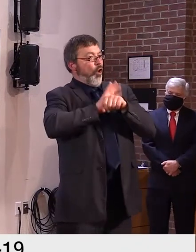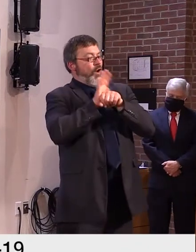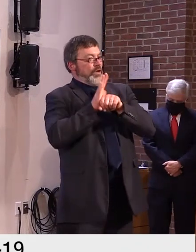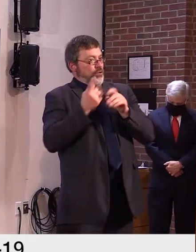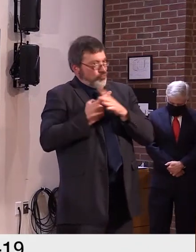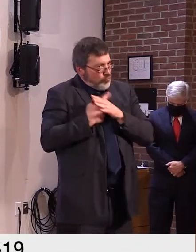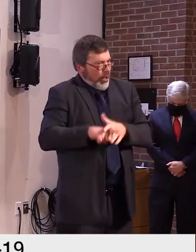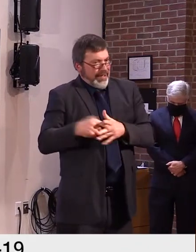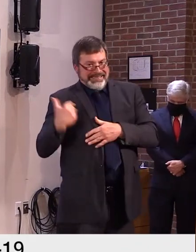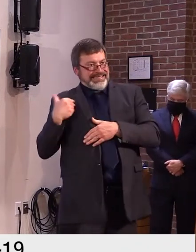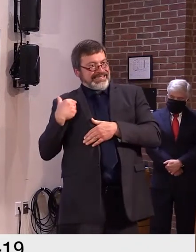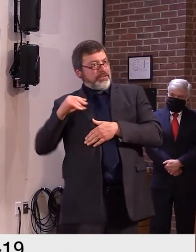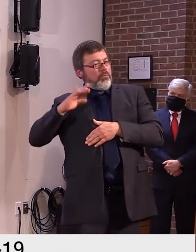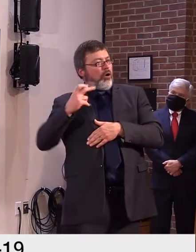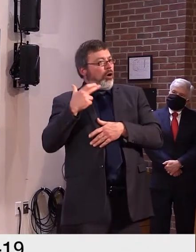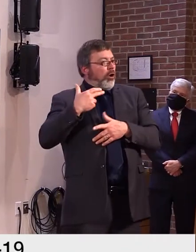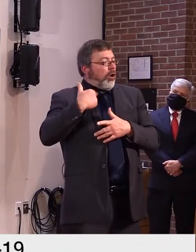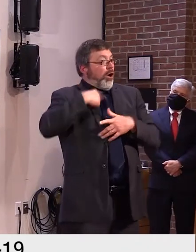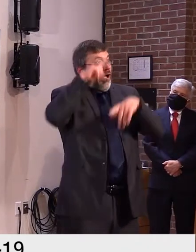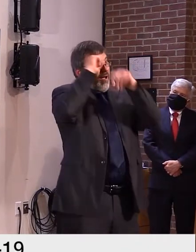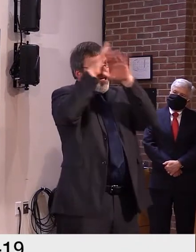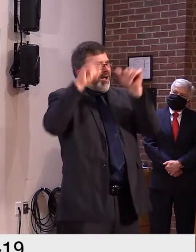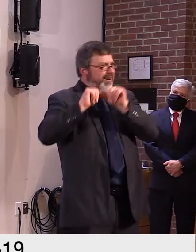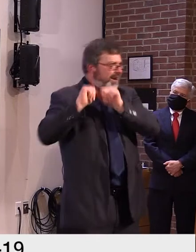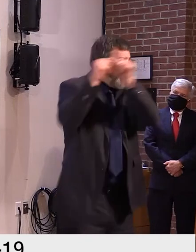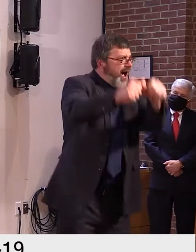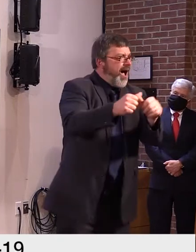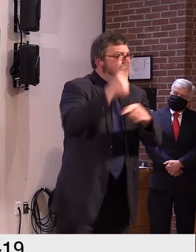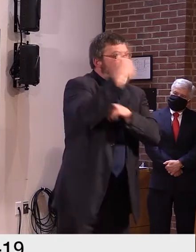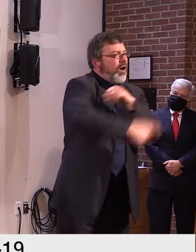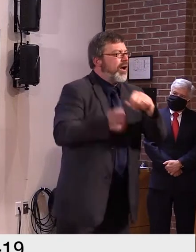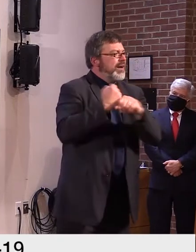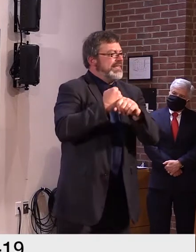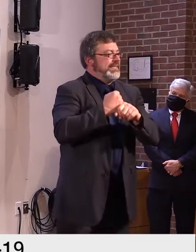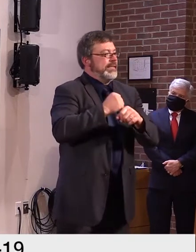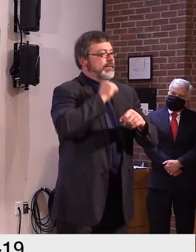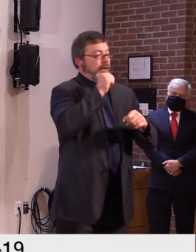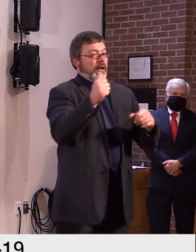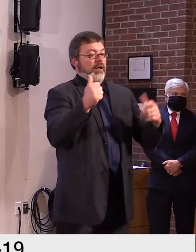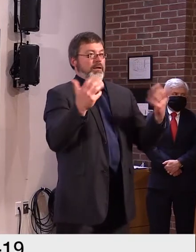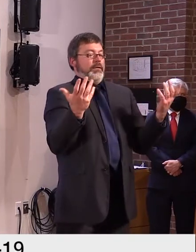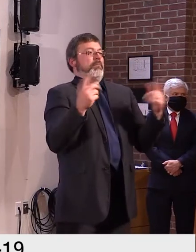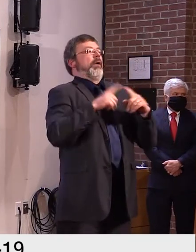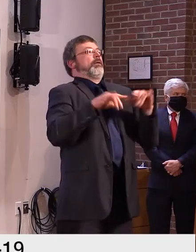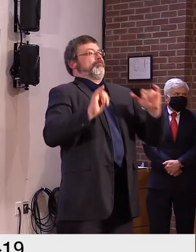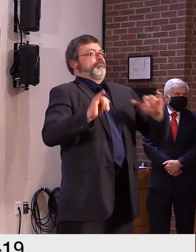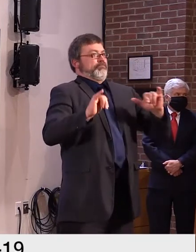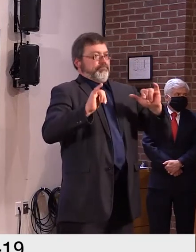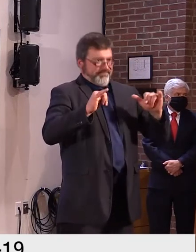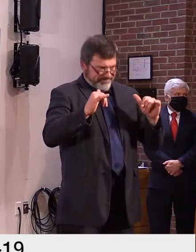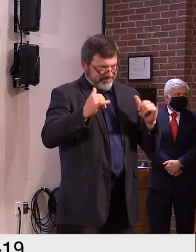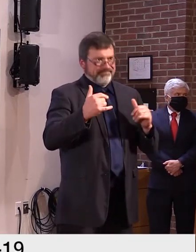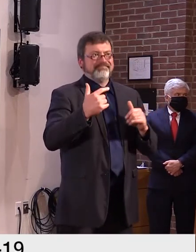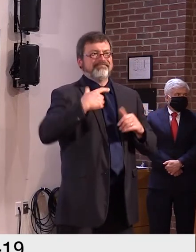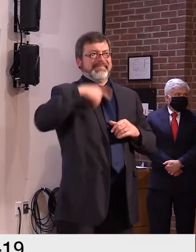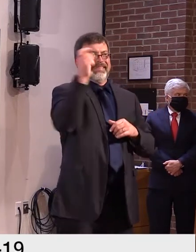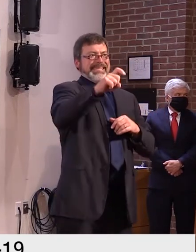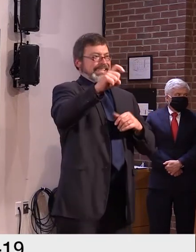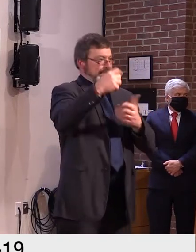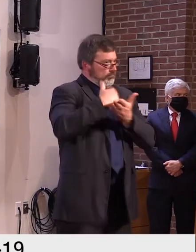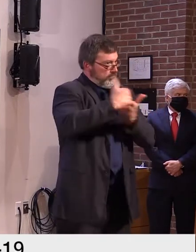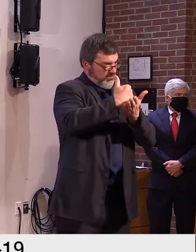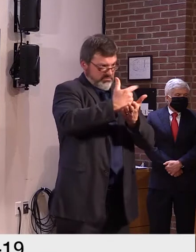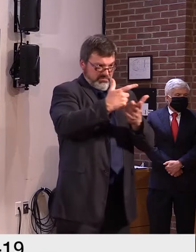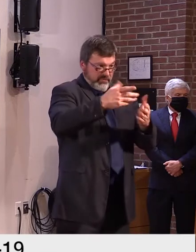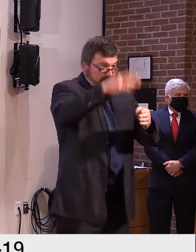to provide more resources for these businesses, because this is going to be a long winter for them. And it's to